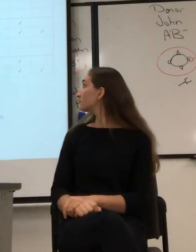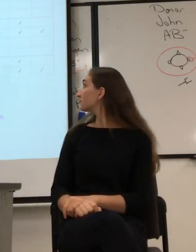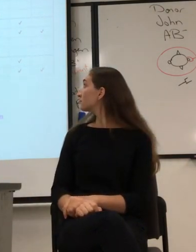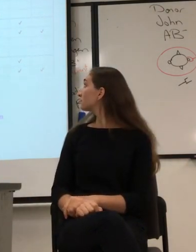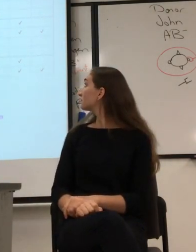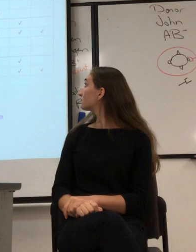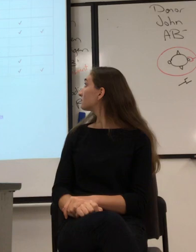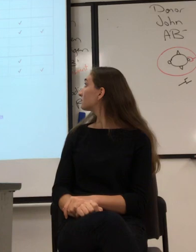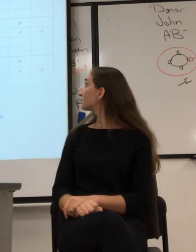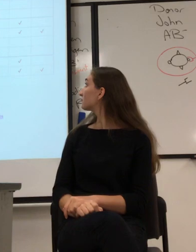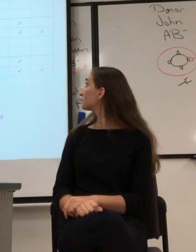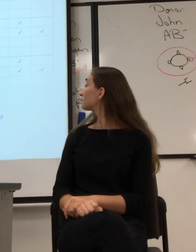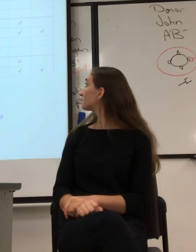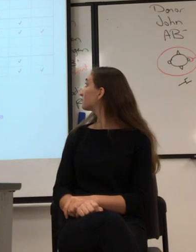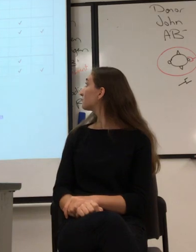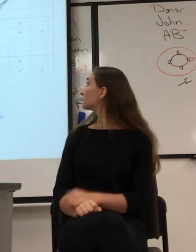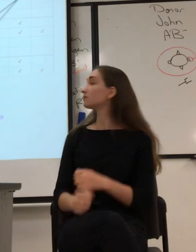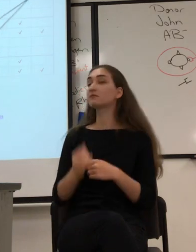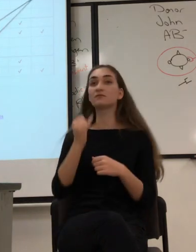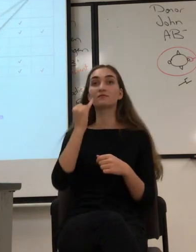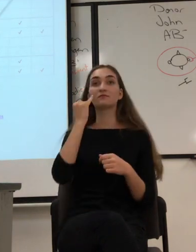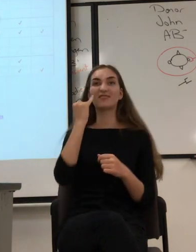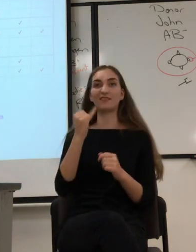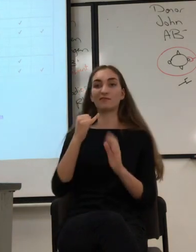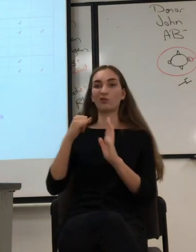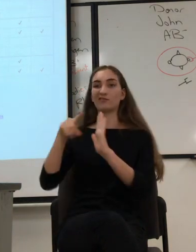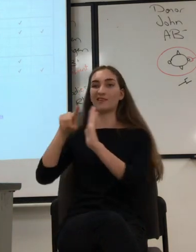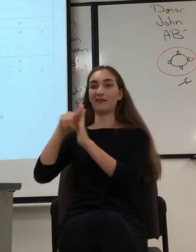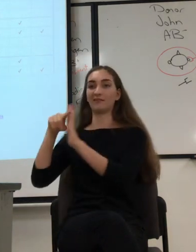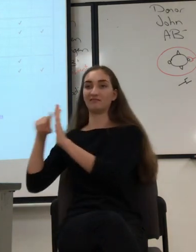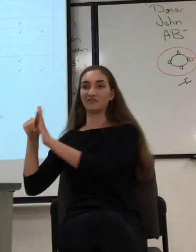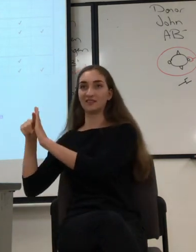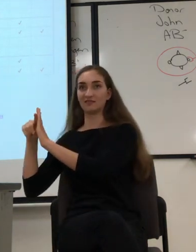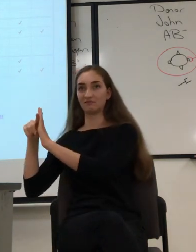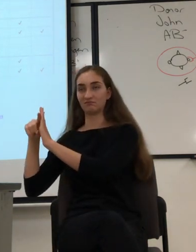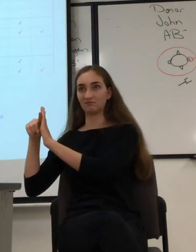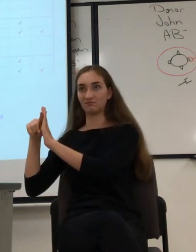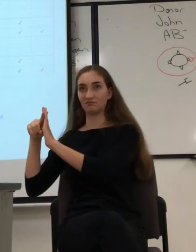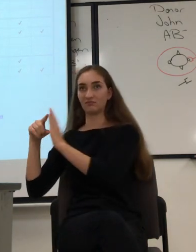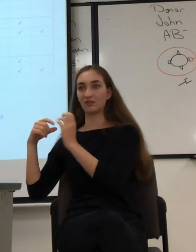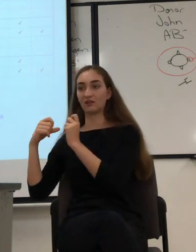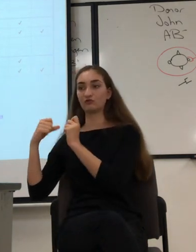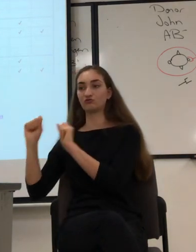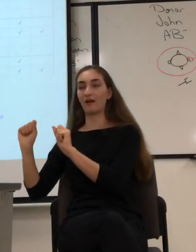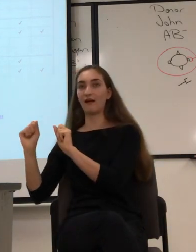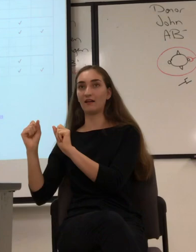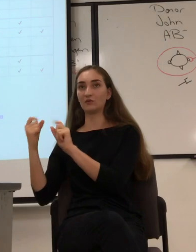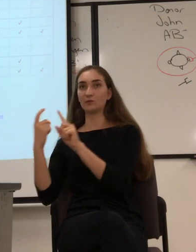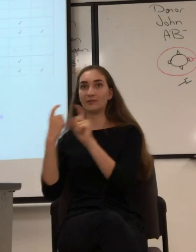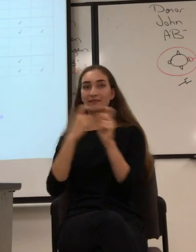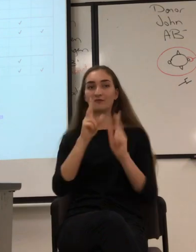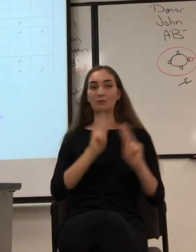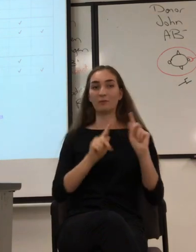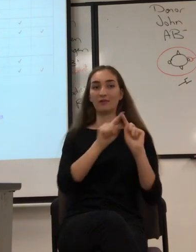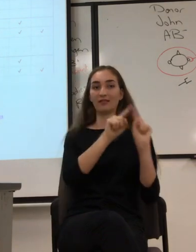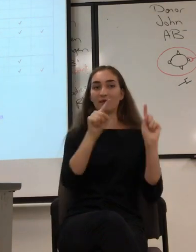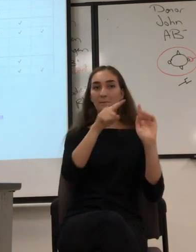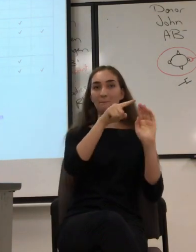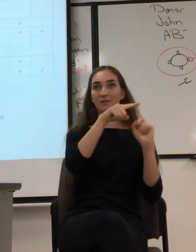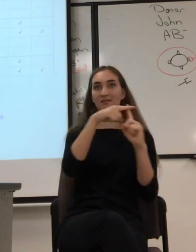Okay, if you're negatives and you try to give the people who are